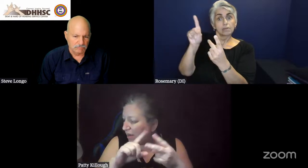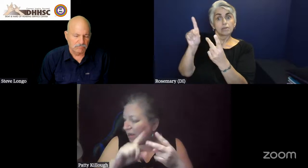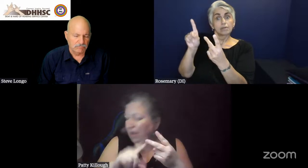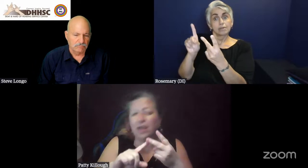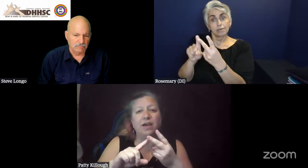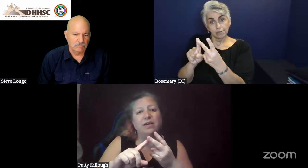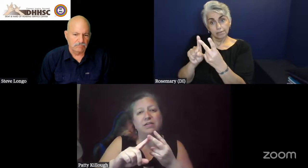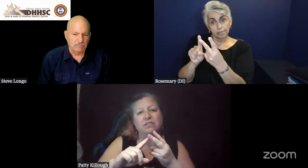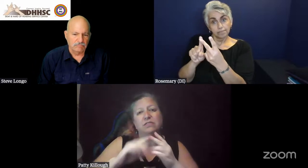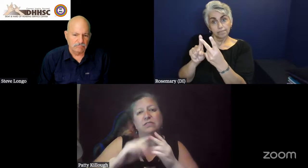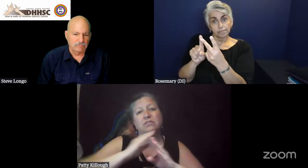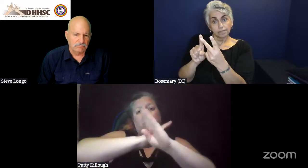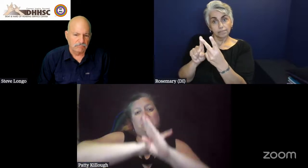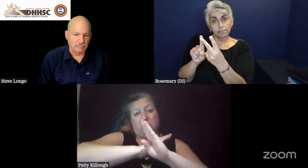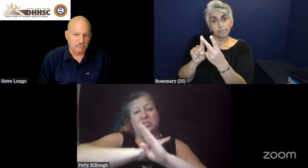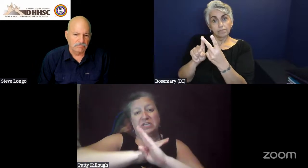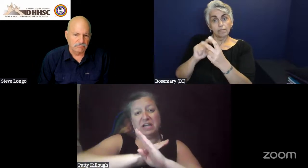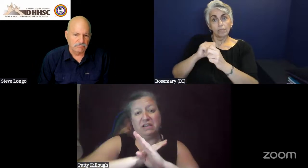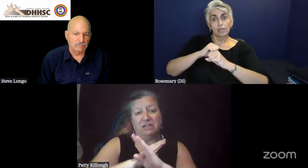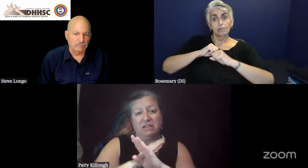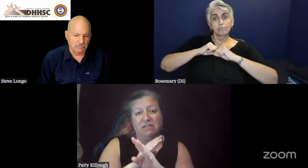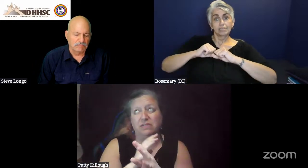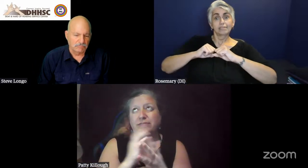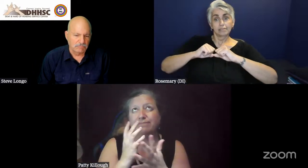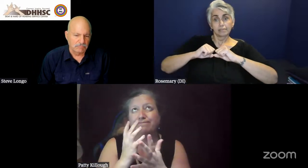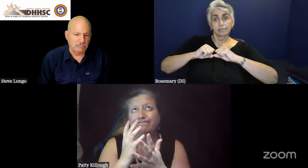time limits, and